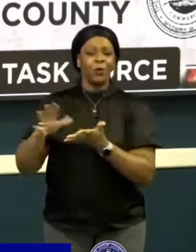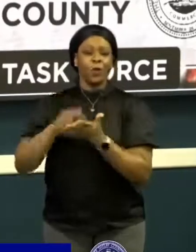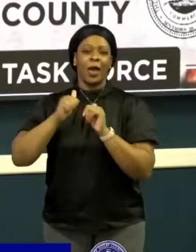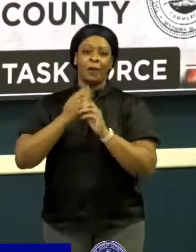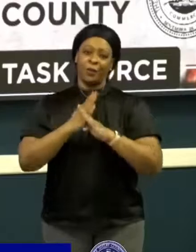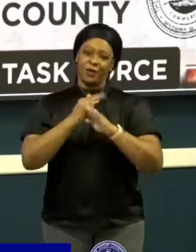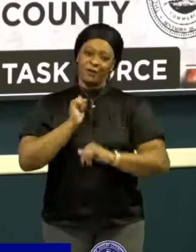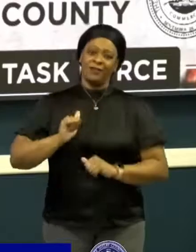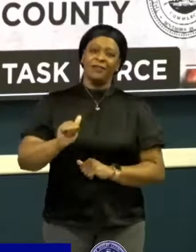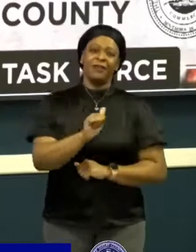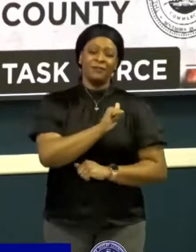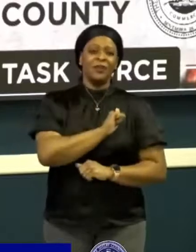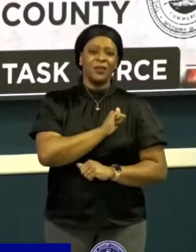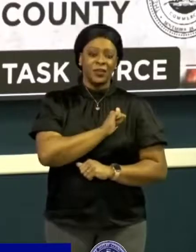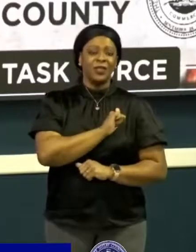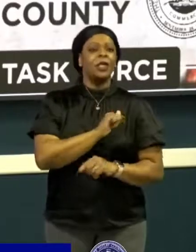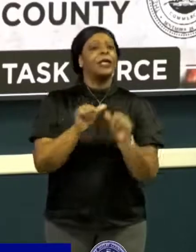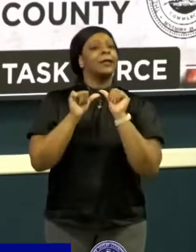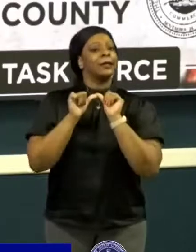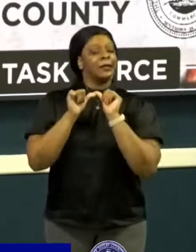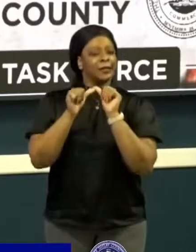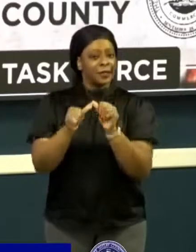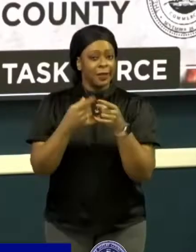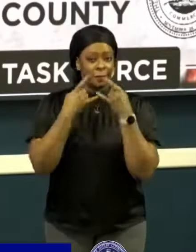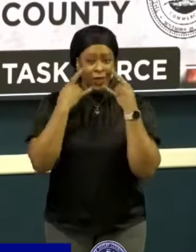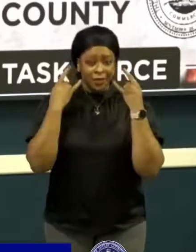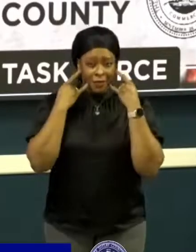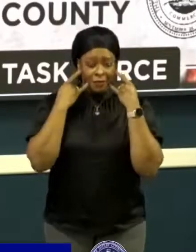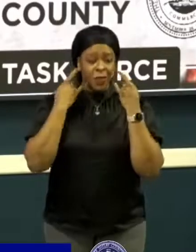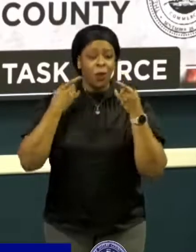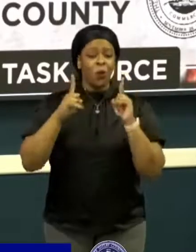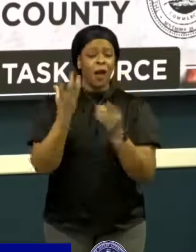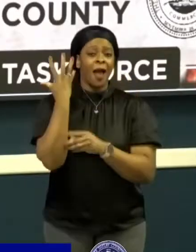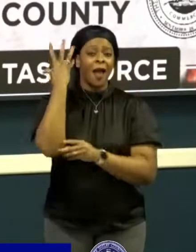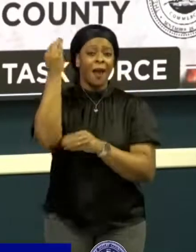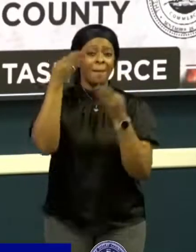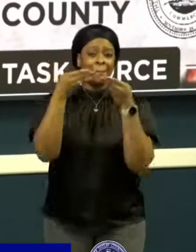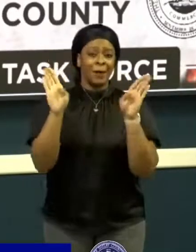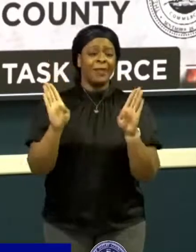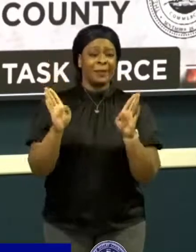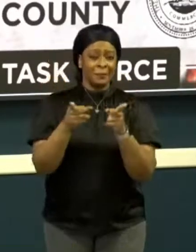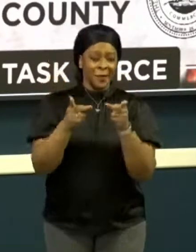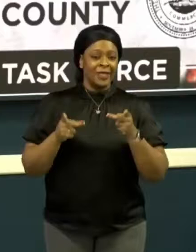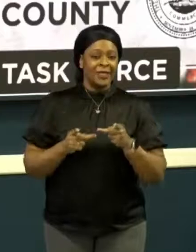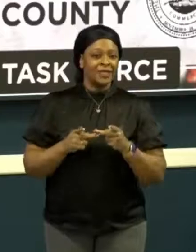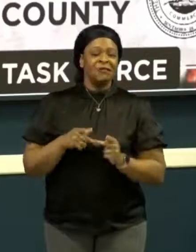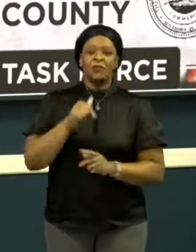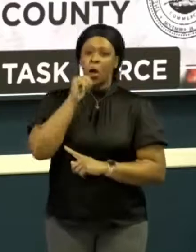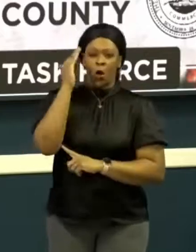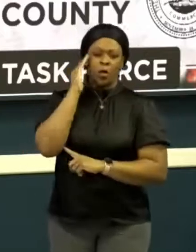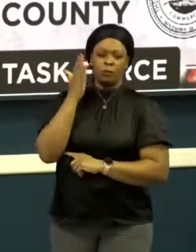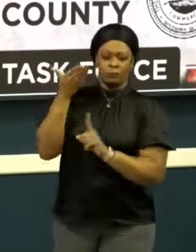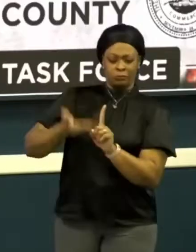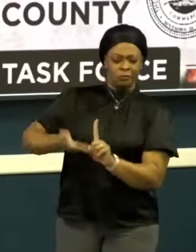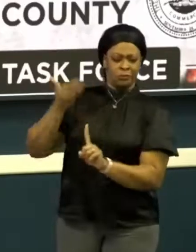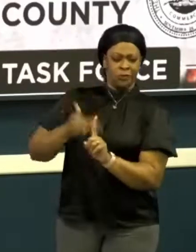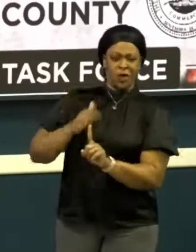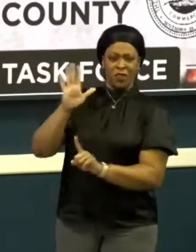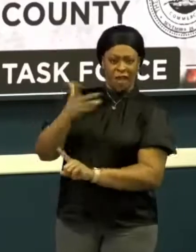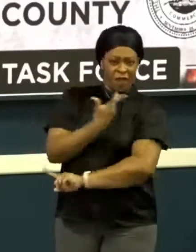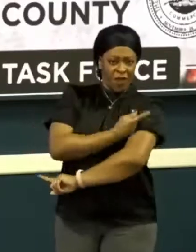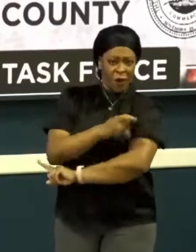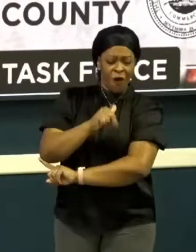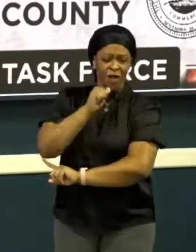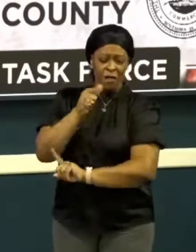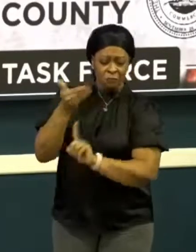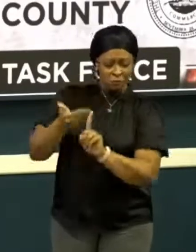protect ourselves. And so continue to mask up when you're in public places where you do not know the vaccination status or